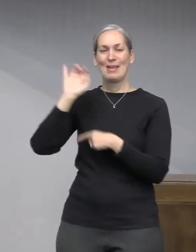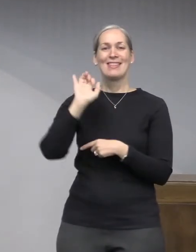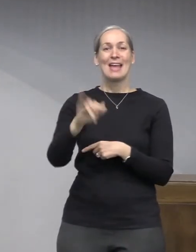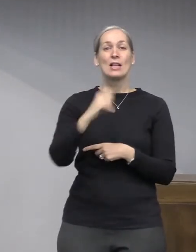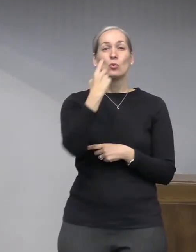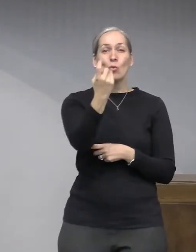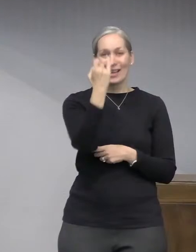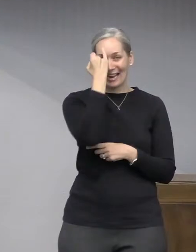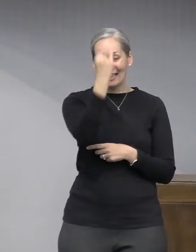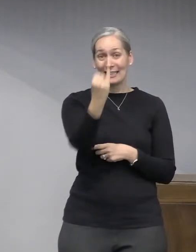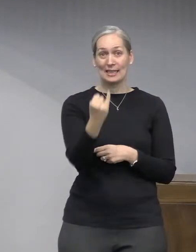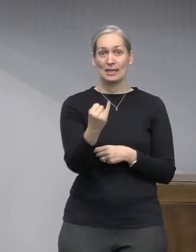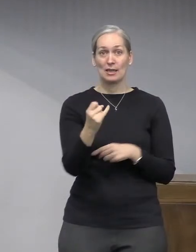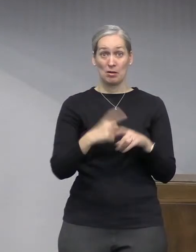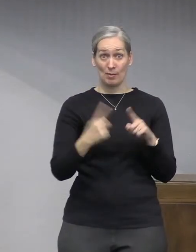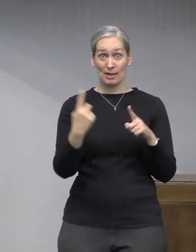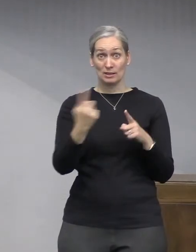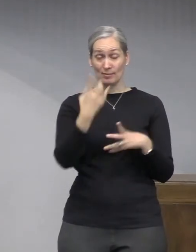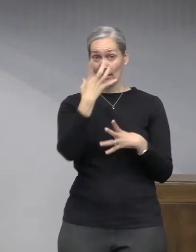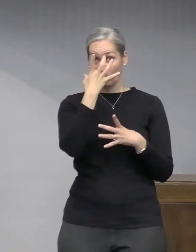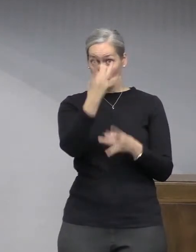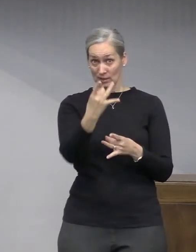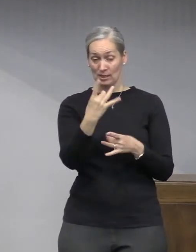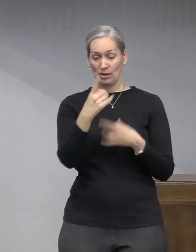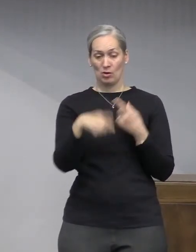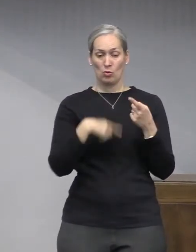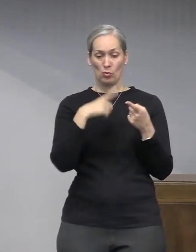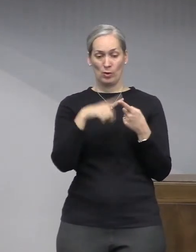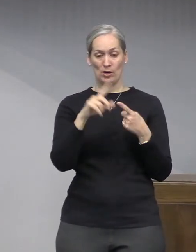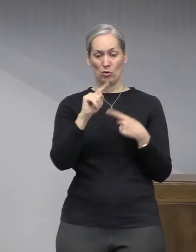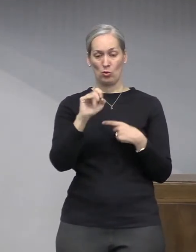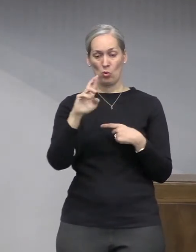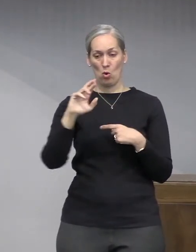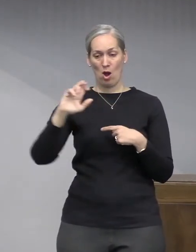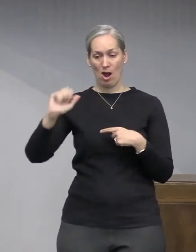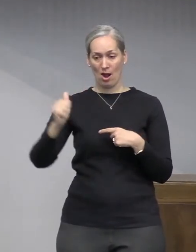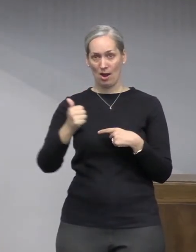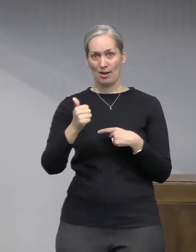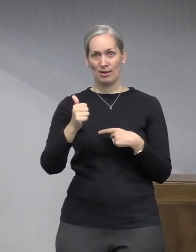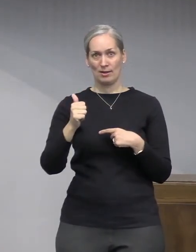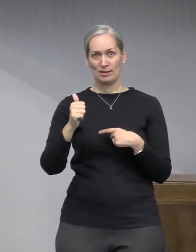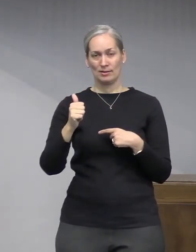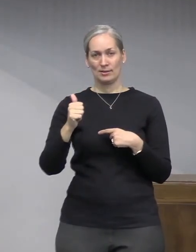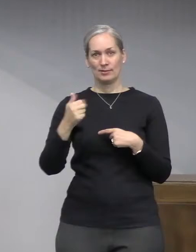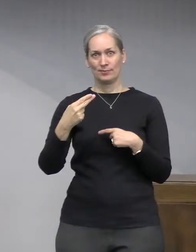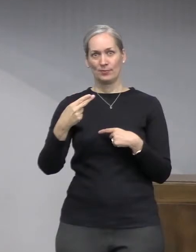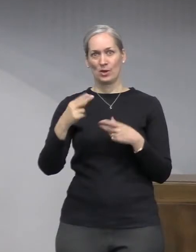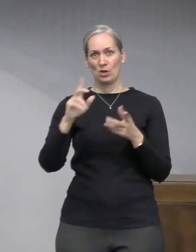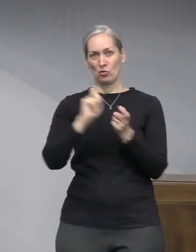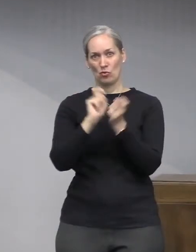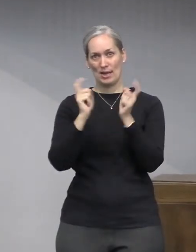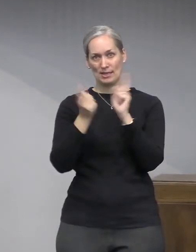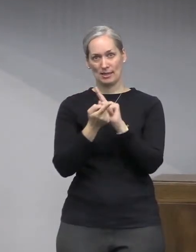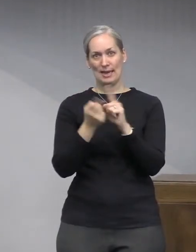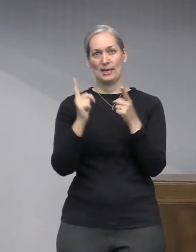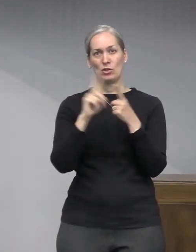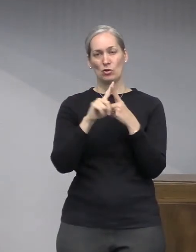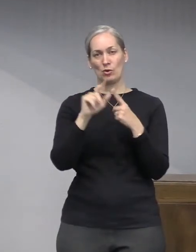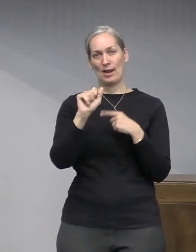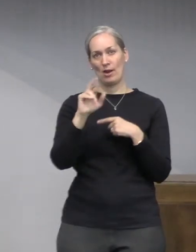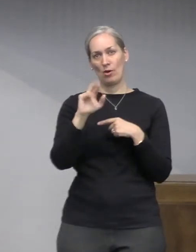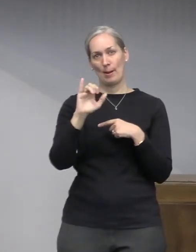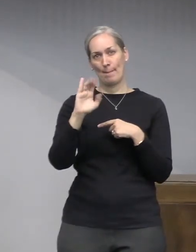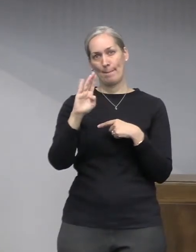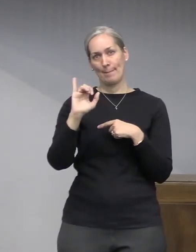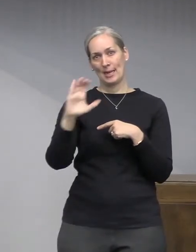And what's interesting is when the Torah was translated into Aramaic at around 5 BC, it began to be